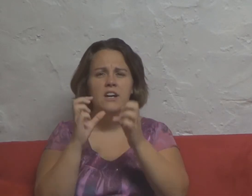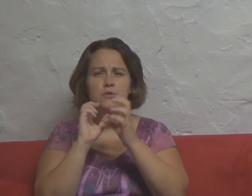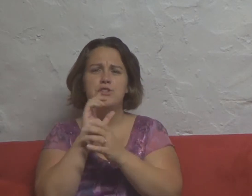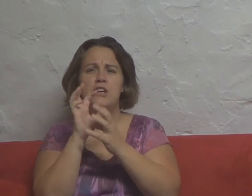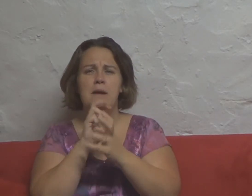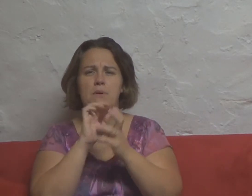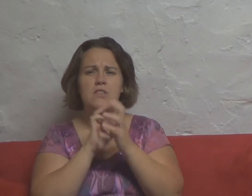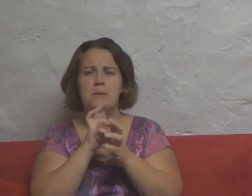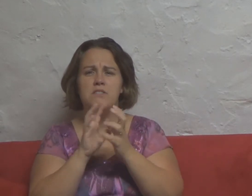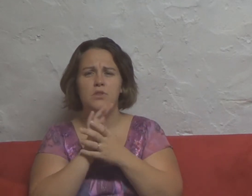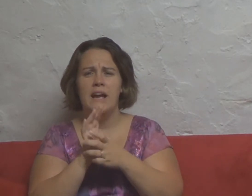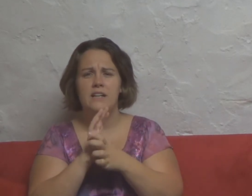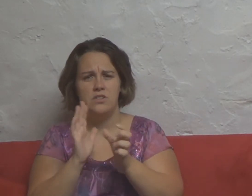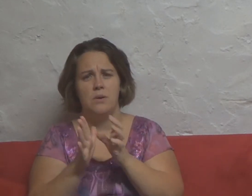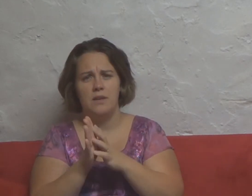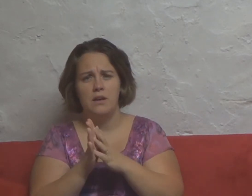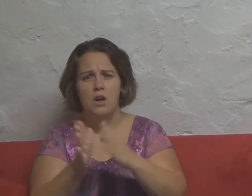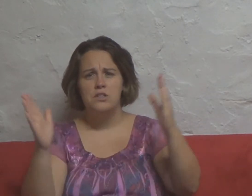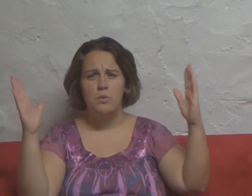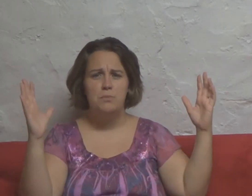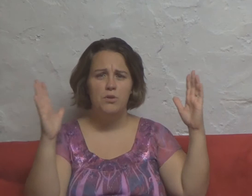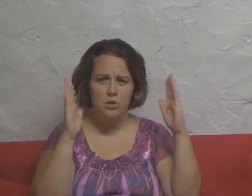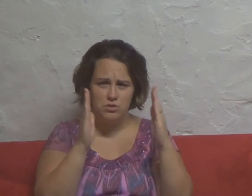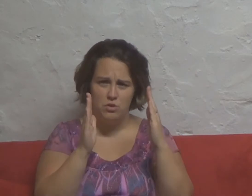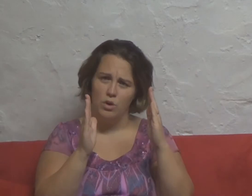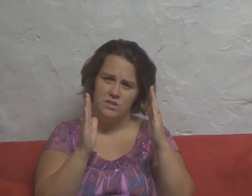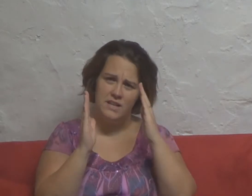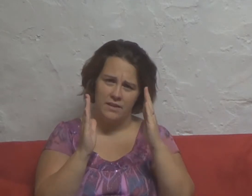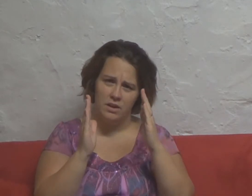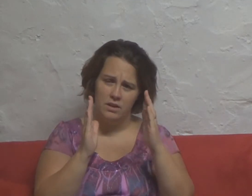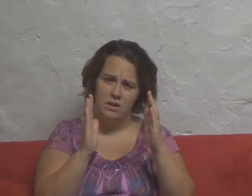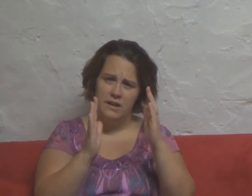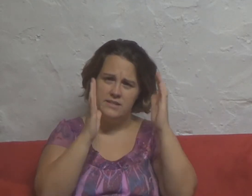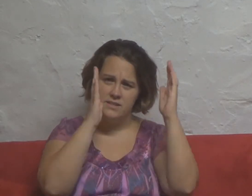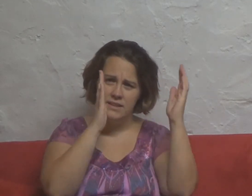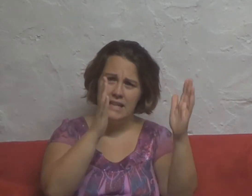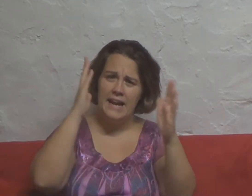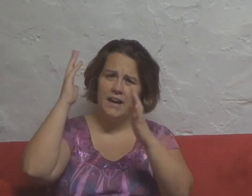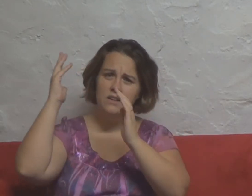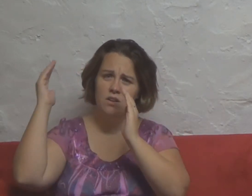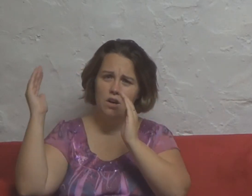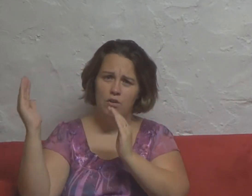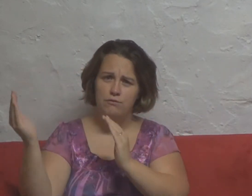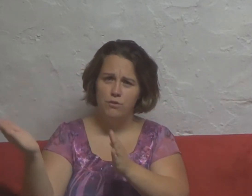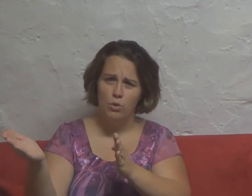you shape the piece of clay into something. So when you put those 2 words together, it says land